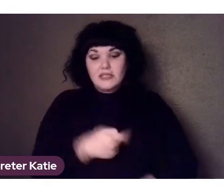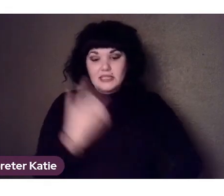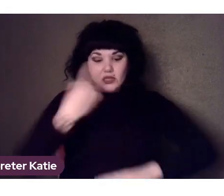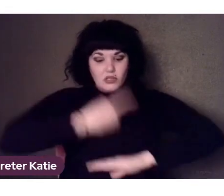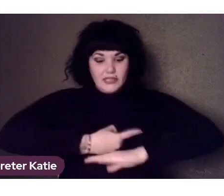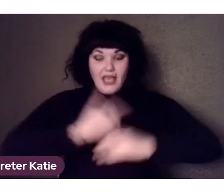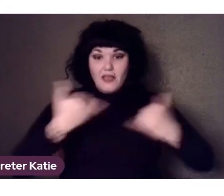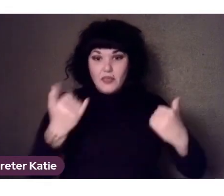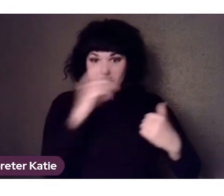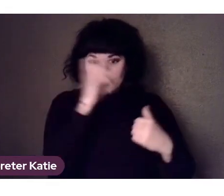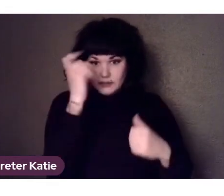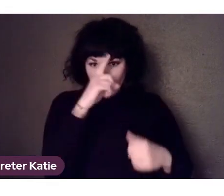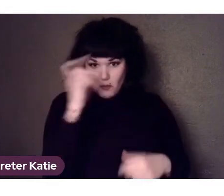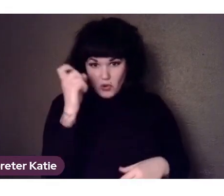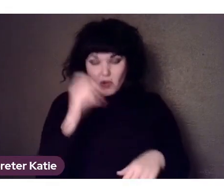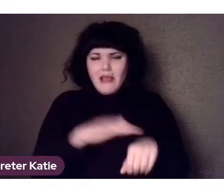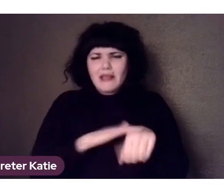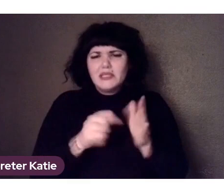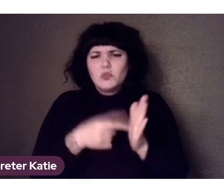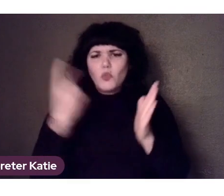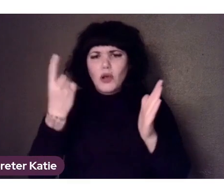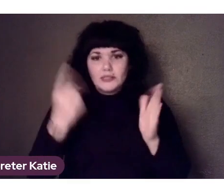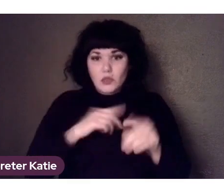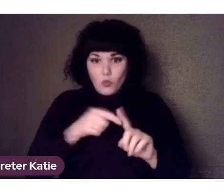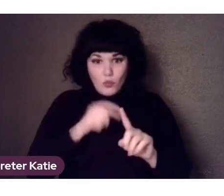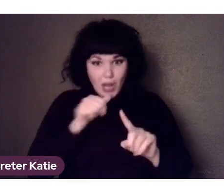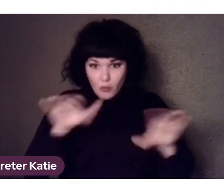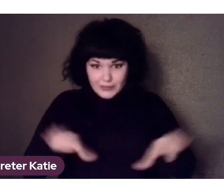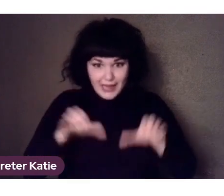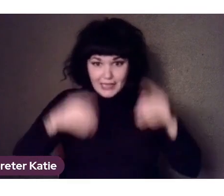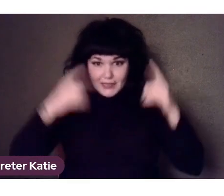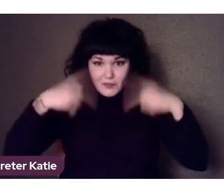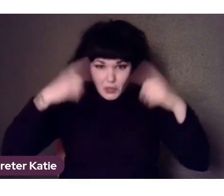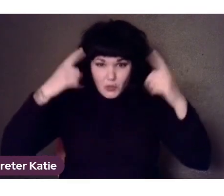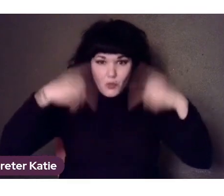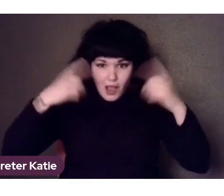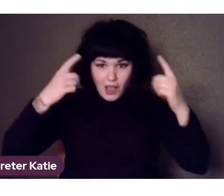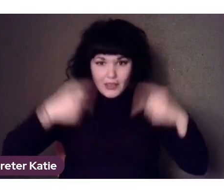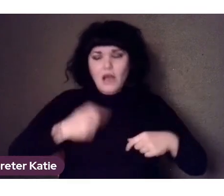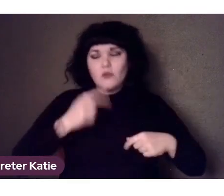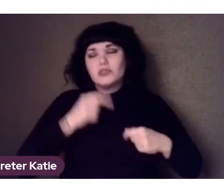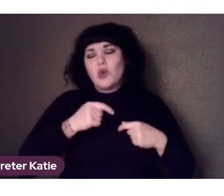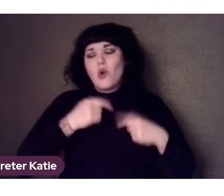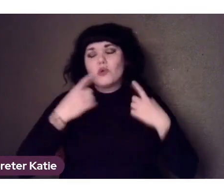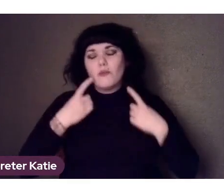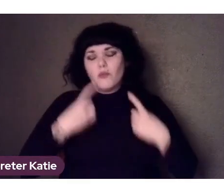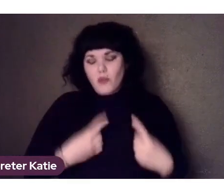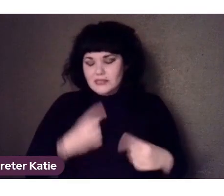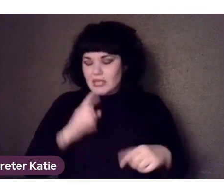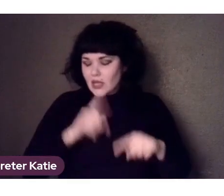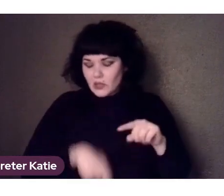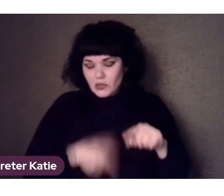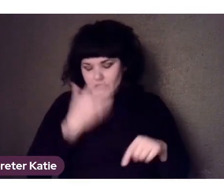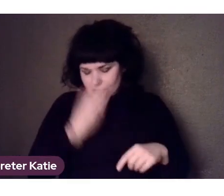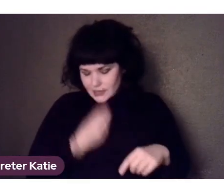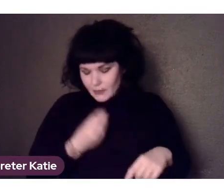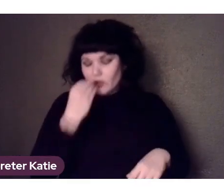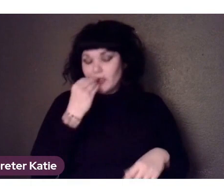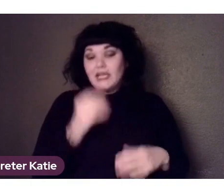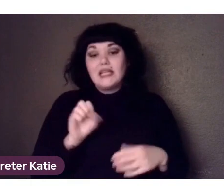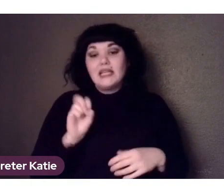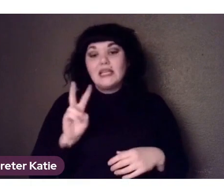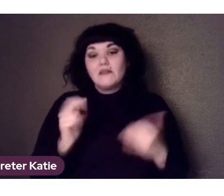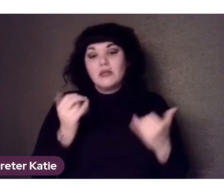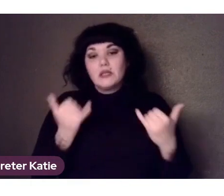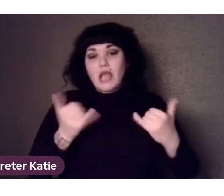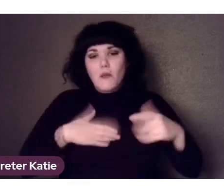once. When I wasn't actively crying, I was so depressed that I couldn't sleep or eat. Even now, my anxiety